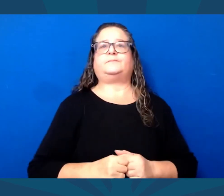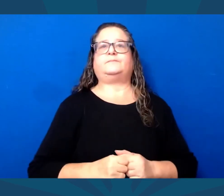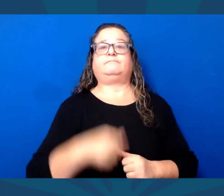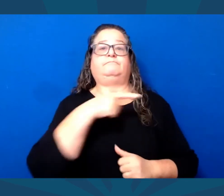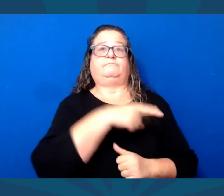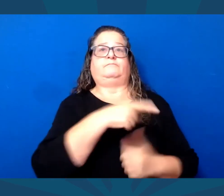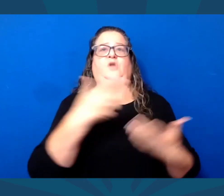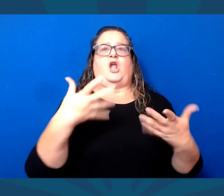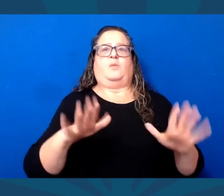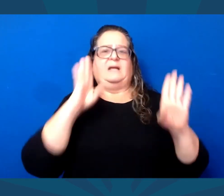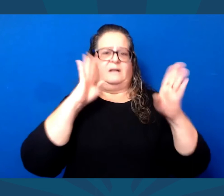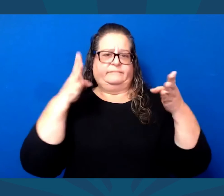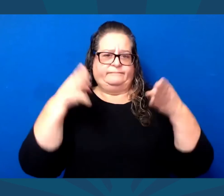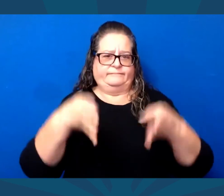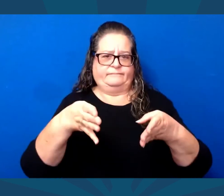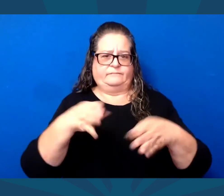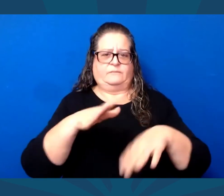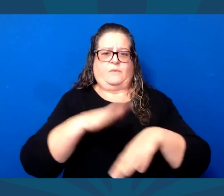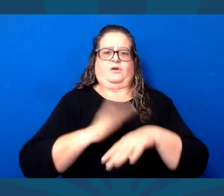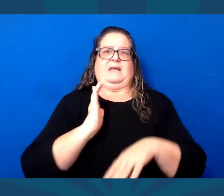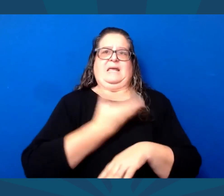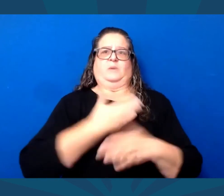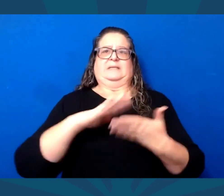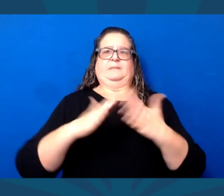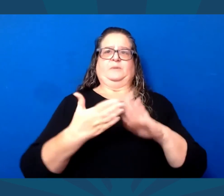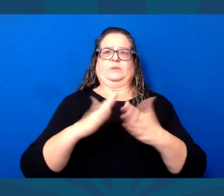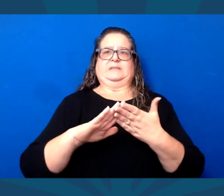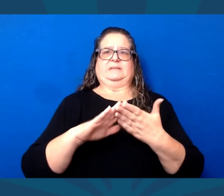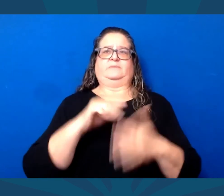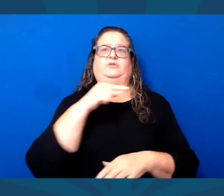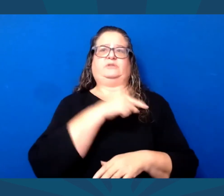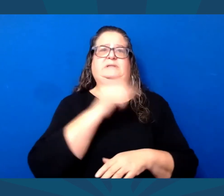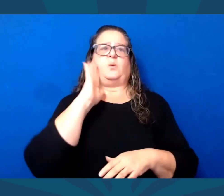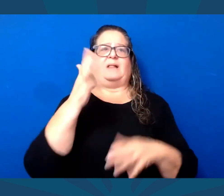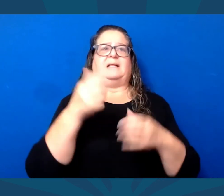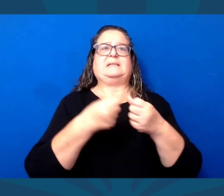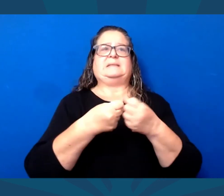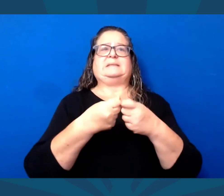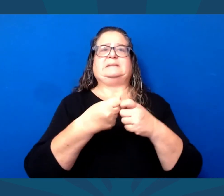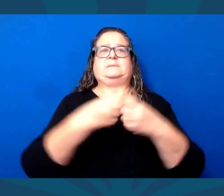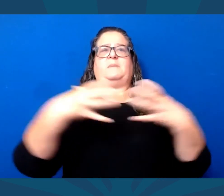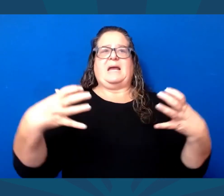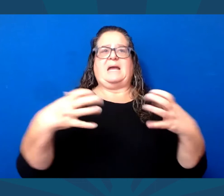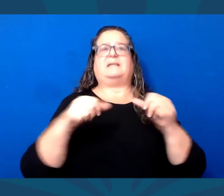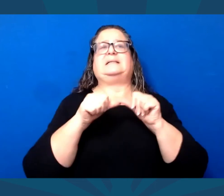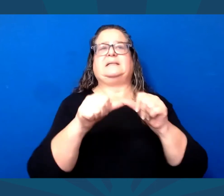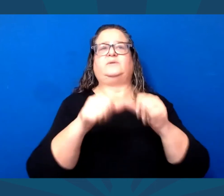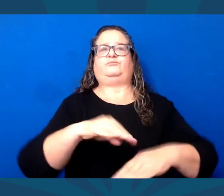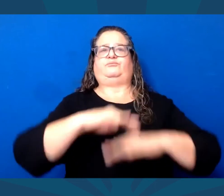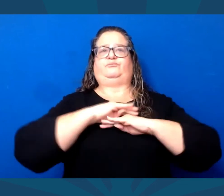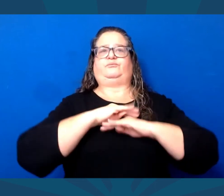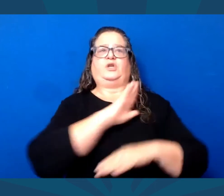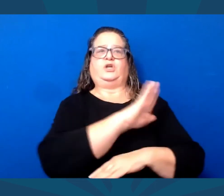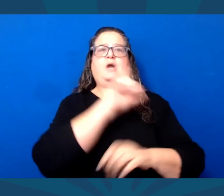investment and attention to our community. Tatiana will expand and continue to fulfill her